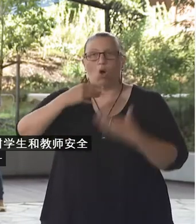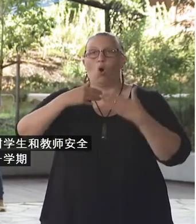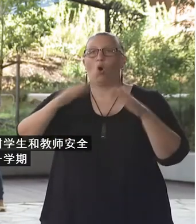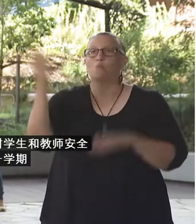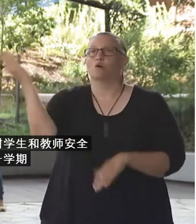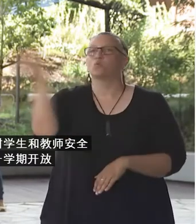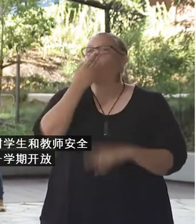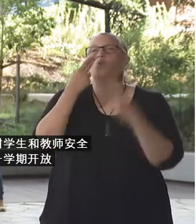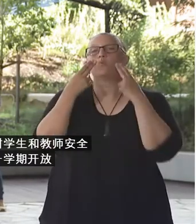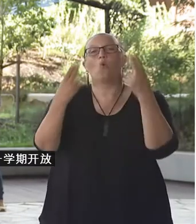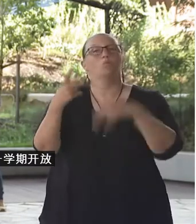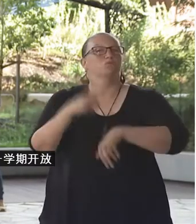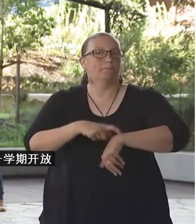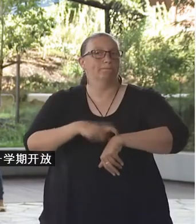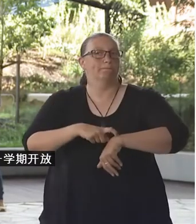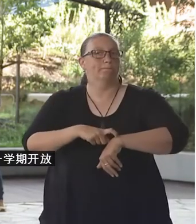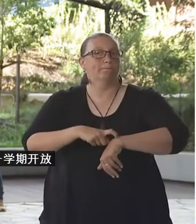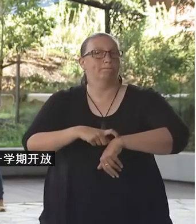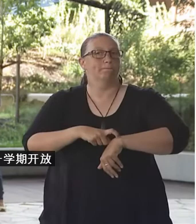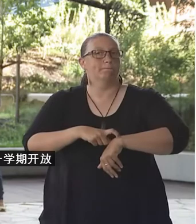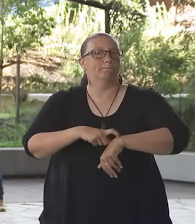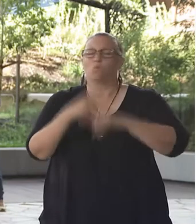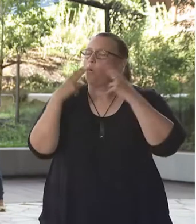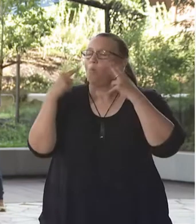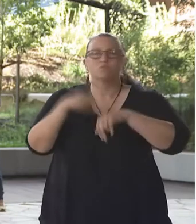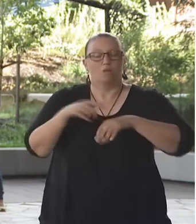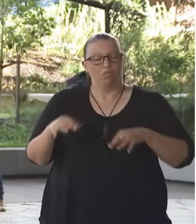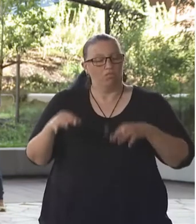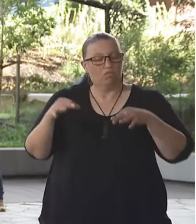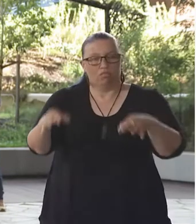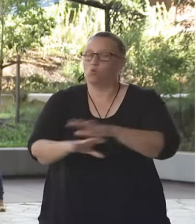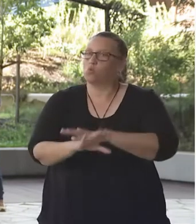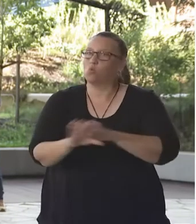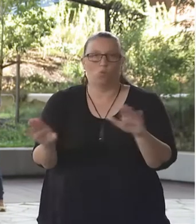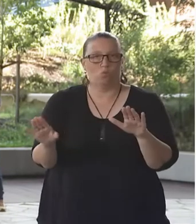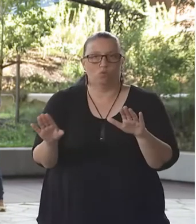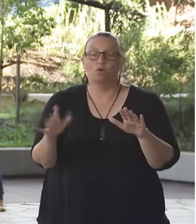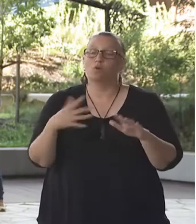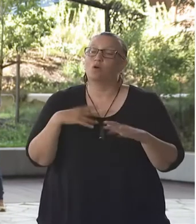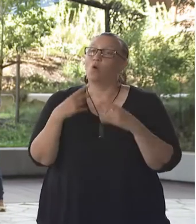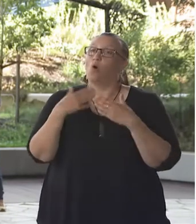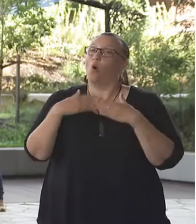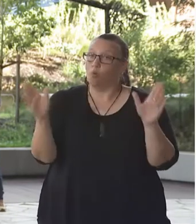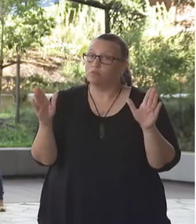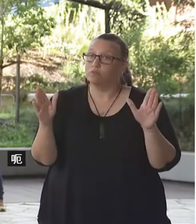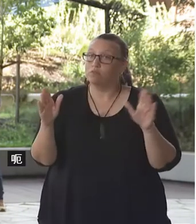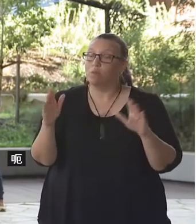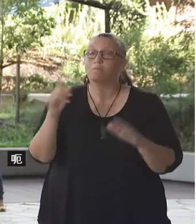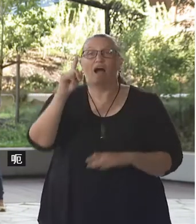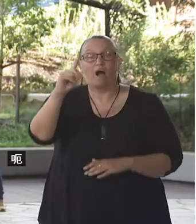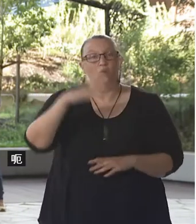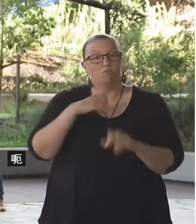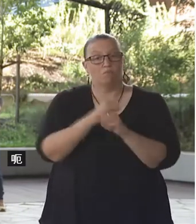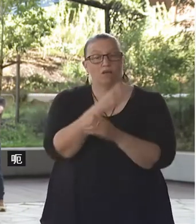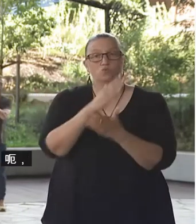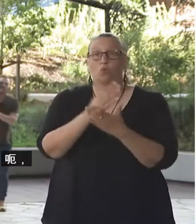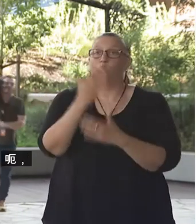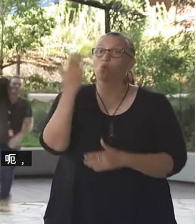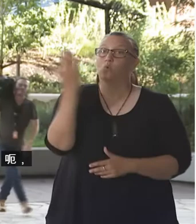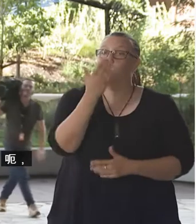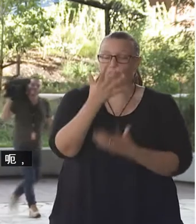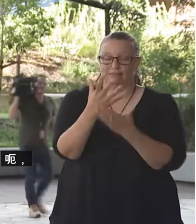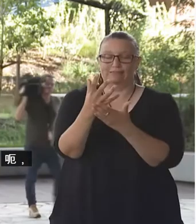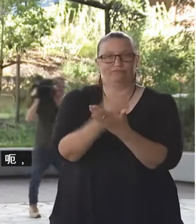one, in a way that is safe for students and for teachers. And we are, as we